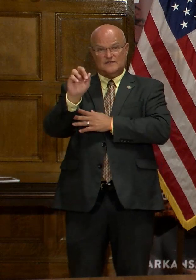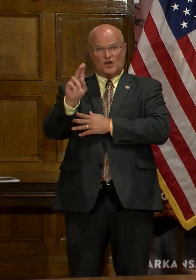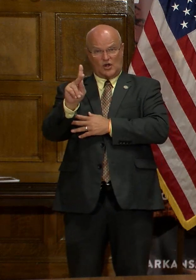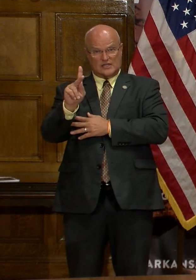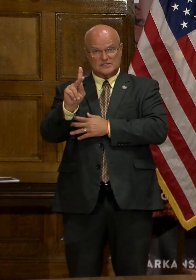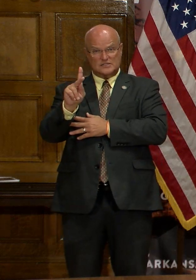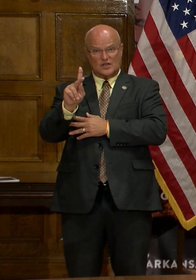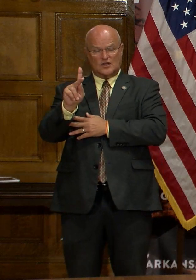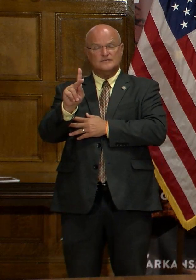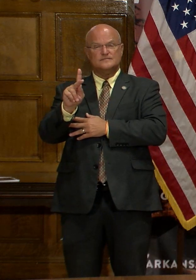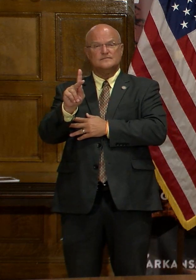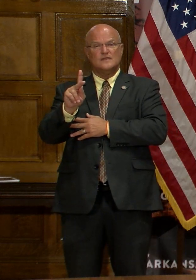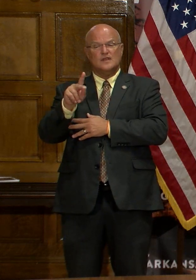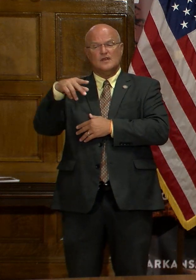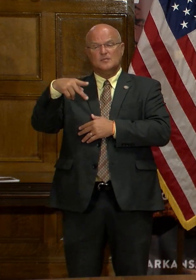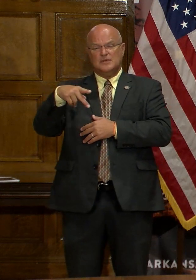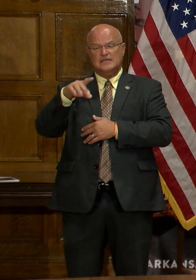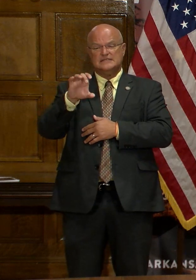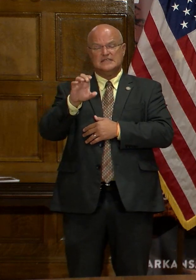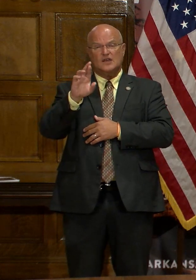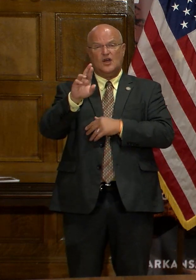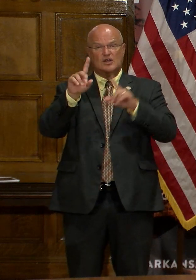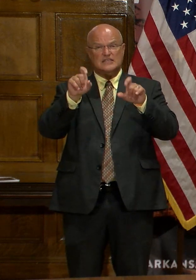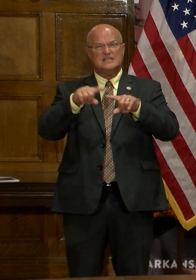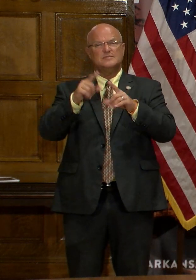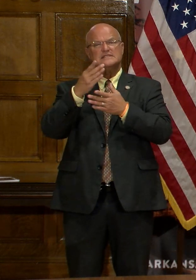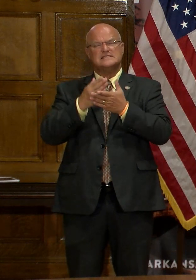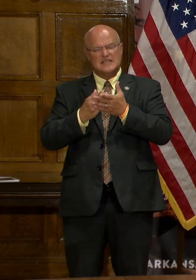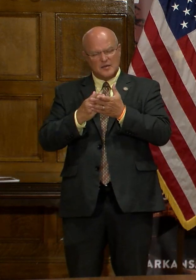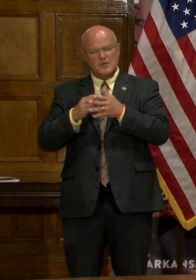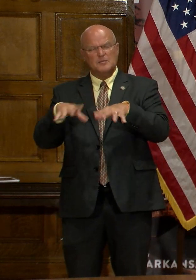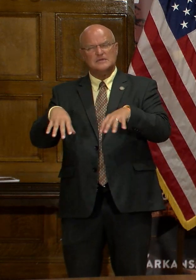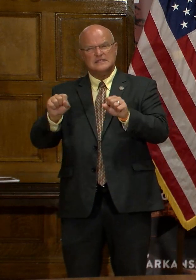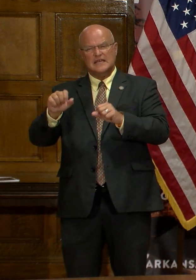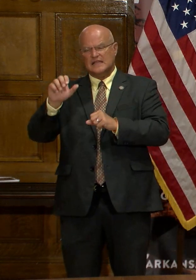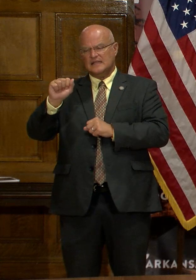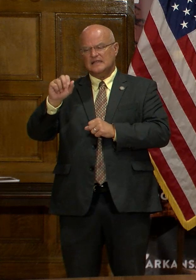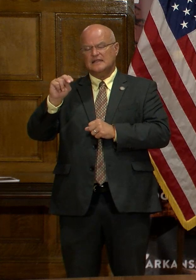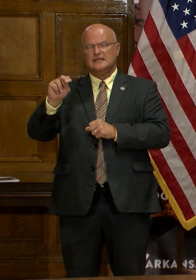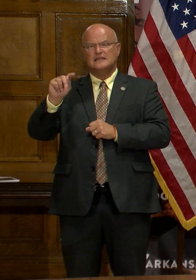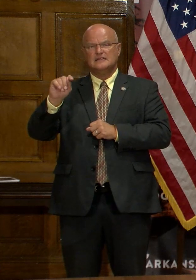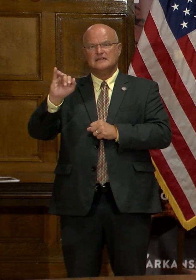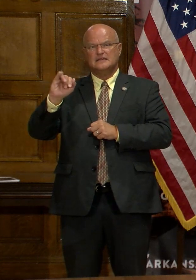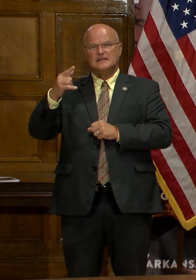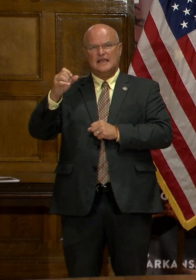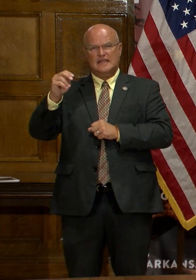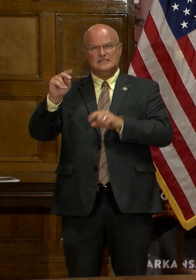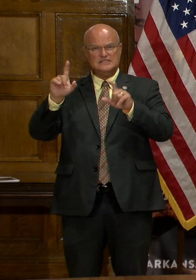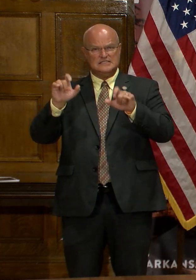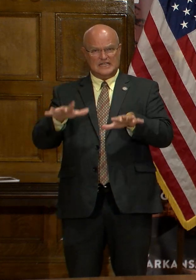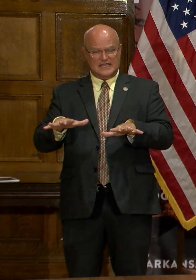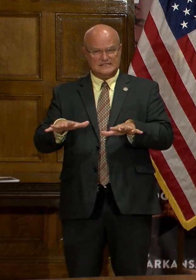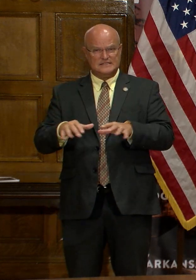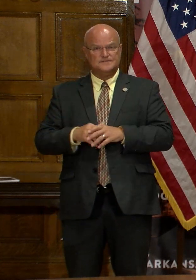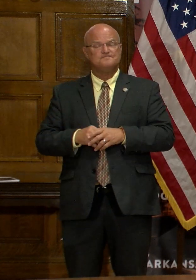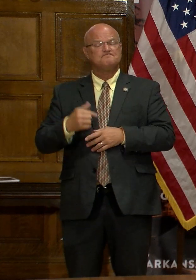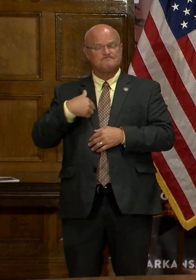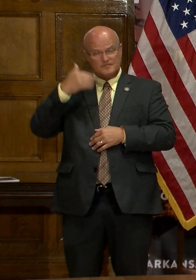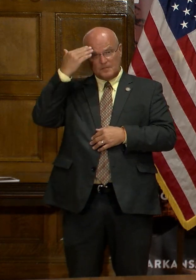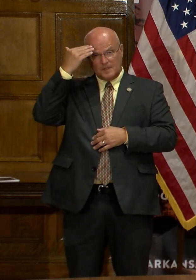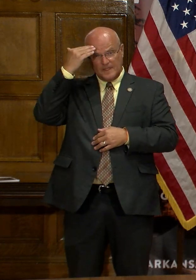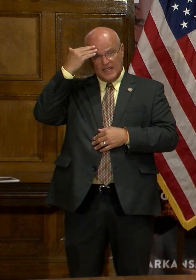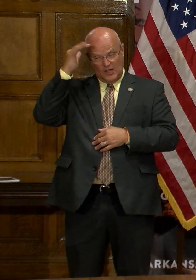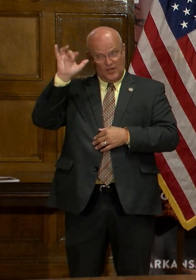are both getting PCR tests, but some of them are getting the antigen test in significant numbers. So I know